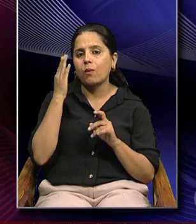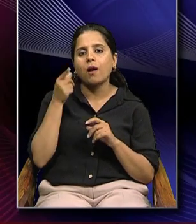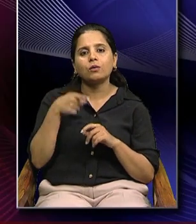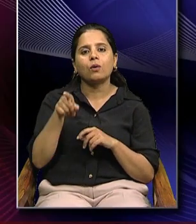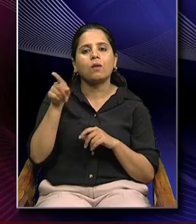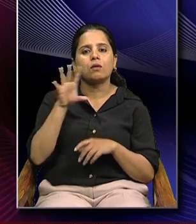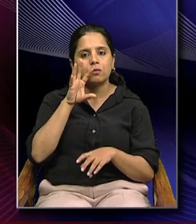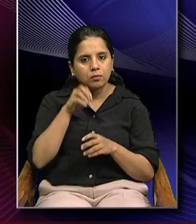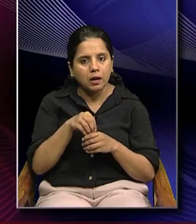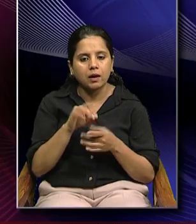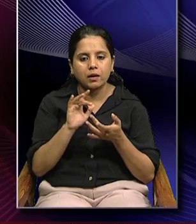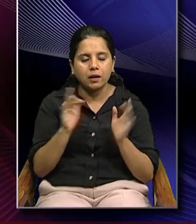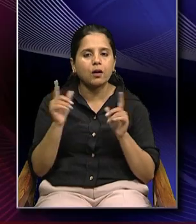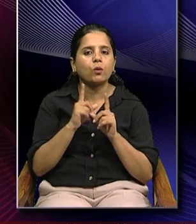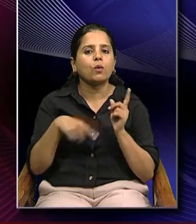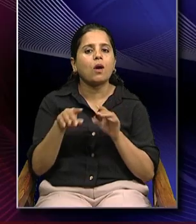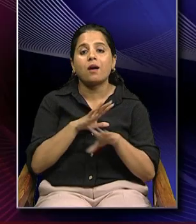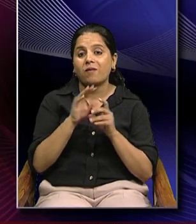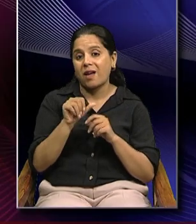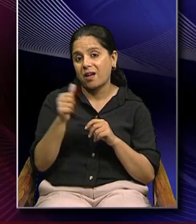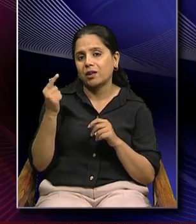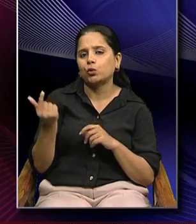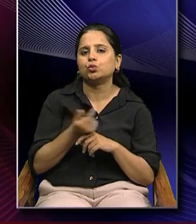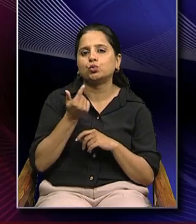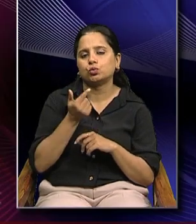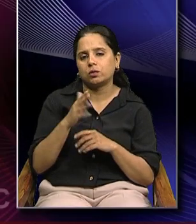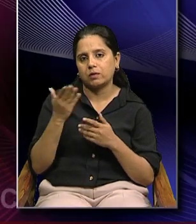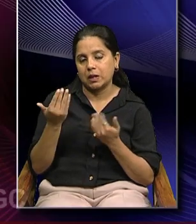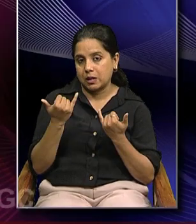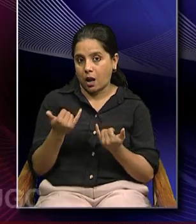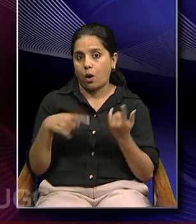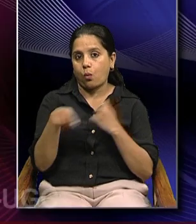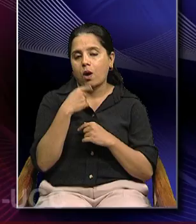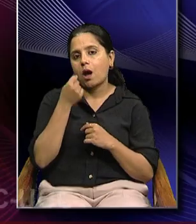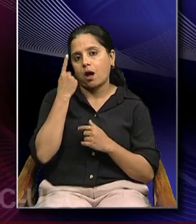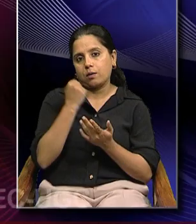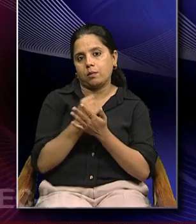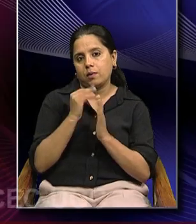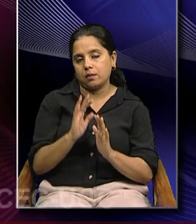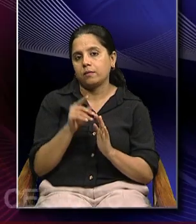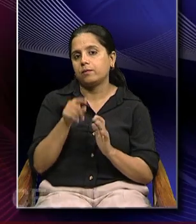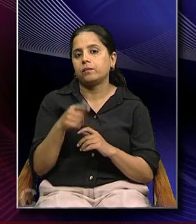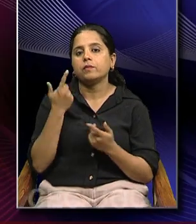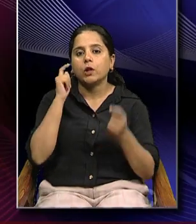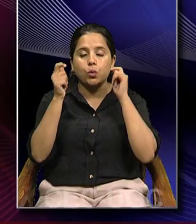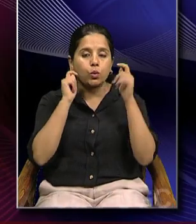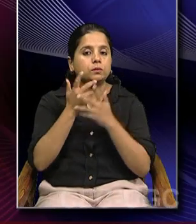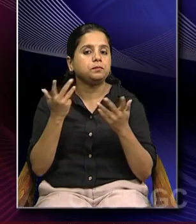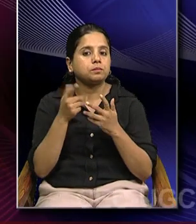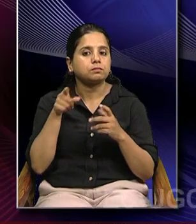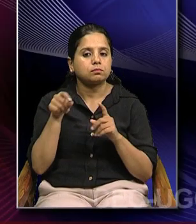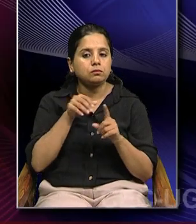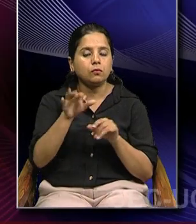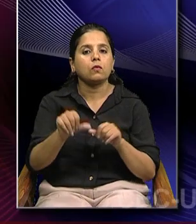who contribute to the internet, rest all are the users. So, now we have to understand that what is their role in